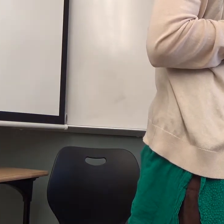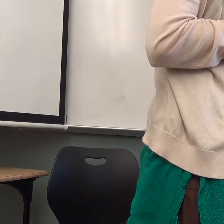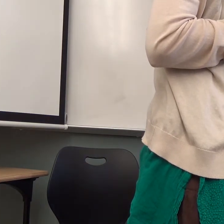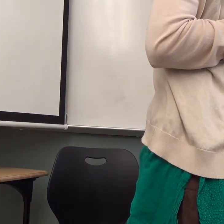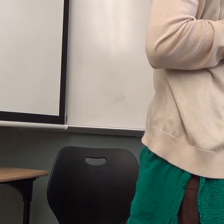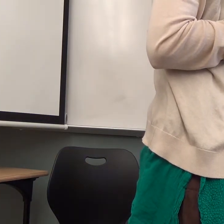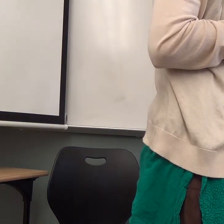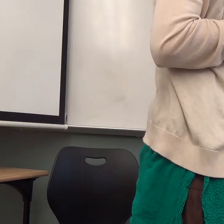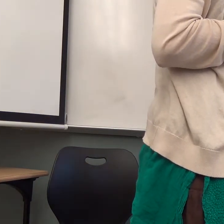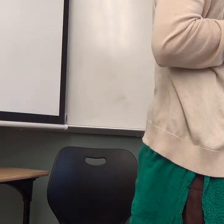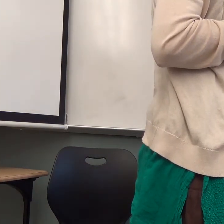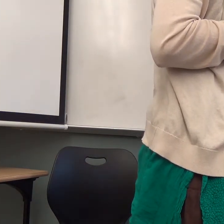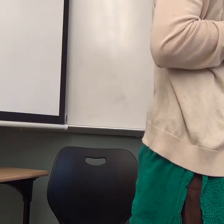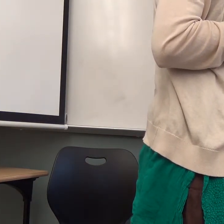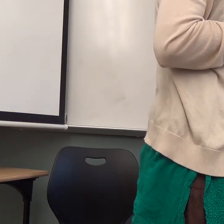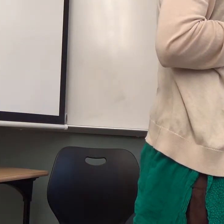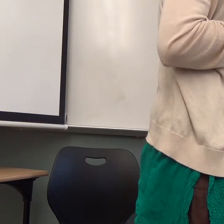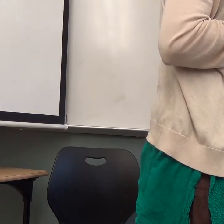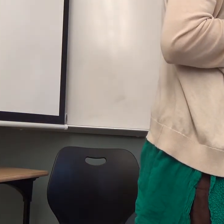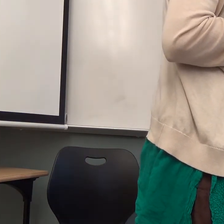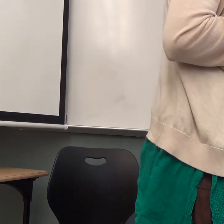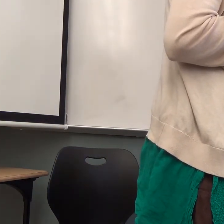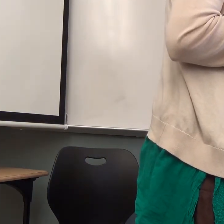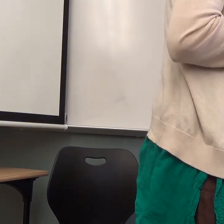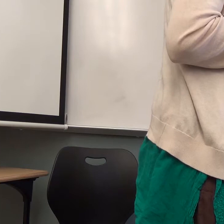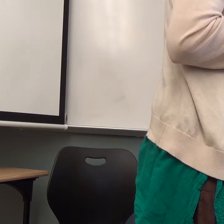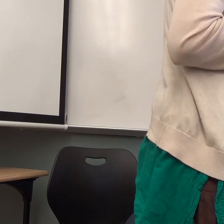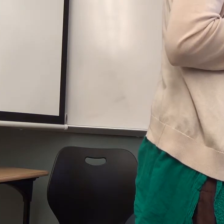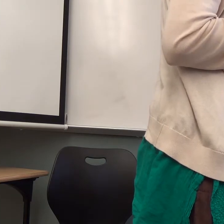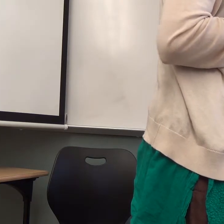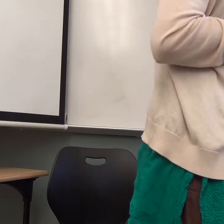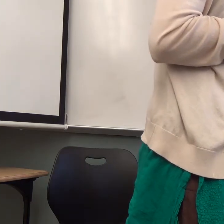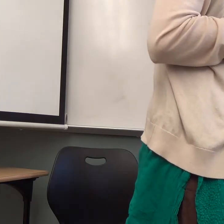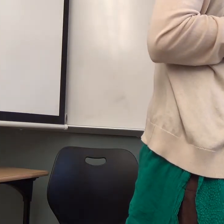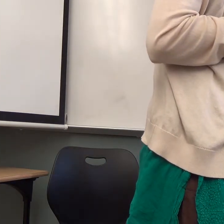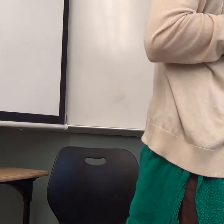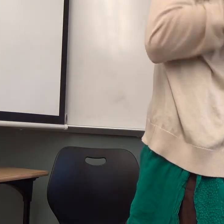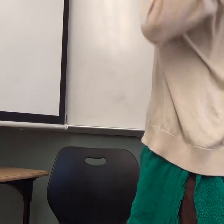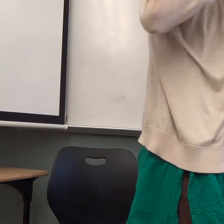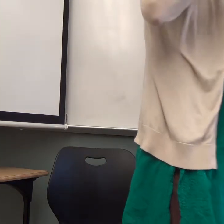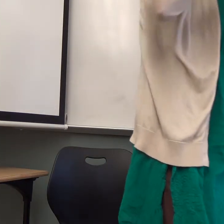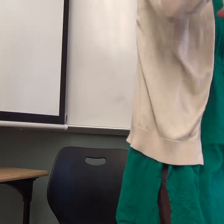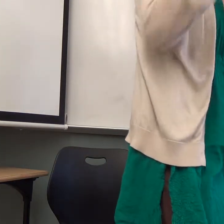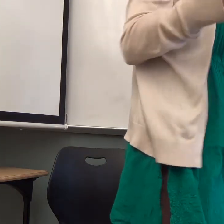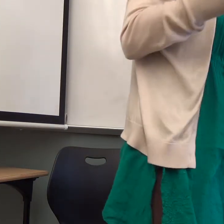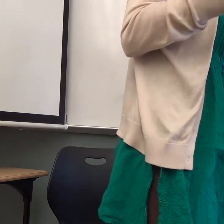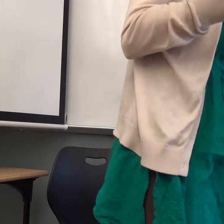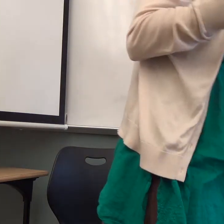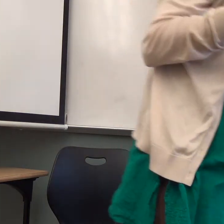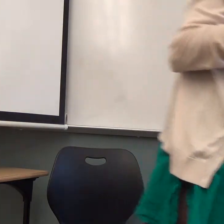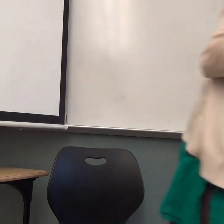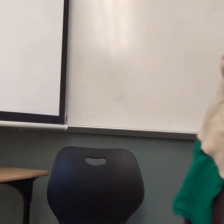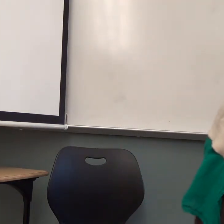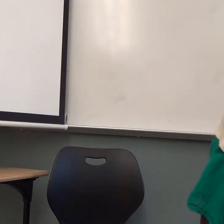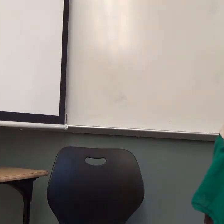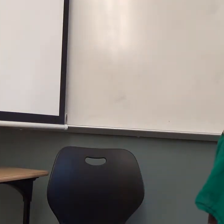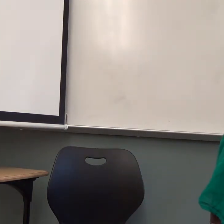Consider it wrong. All right. Thank you so much. Tell her it's coming down right now. So we have, I'm going to give you